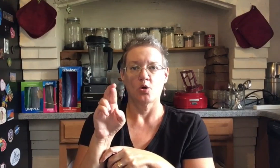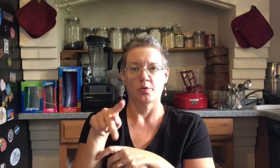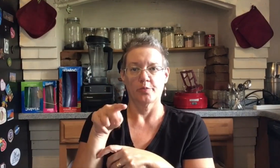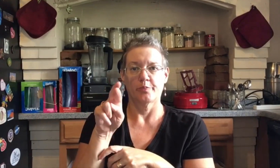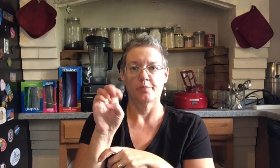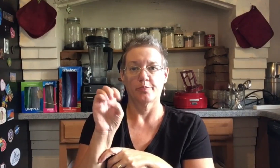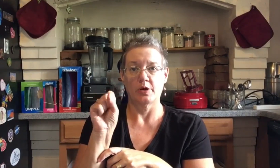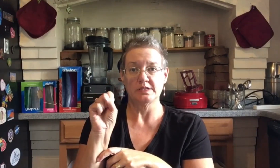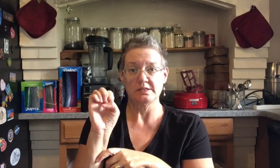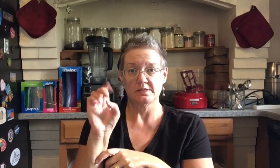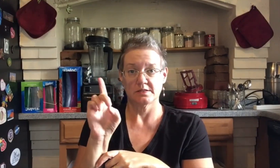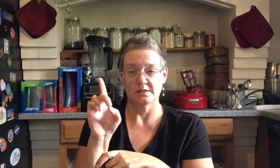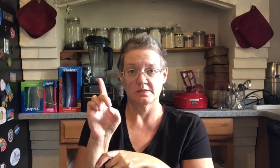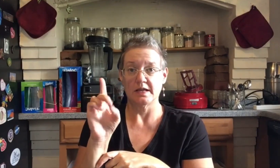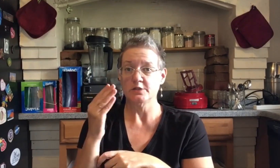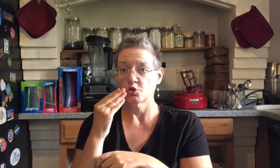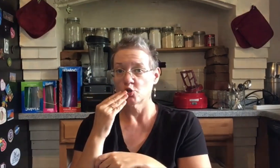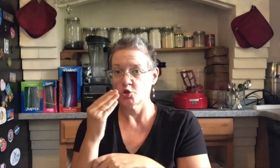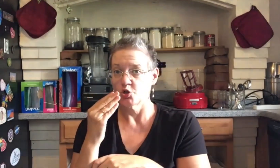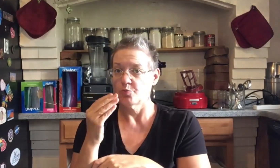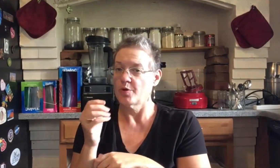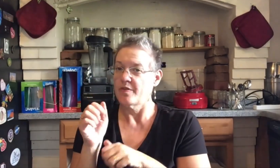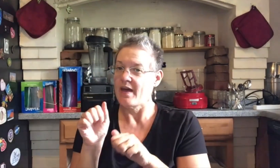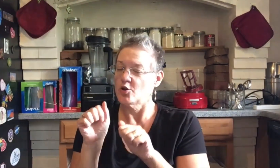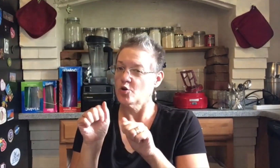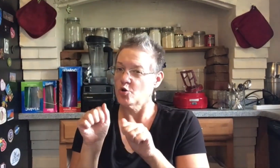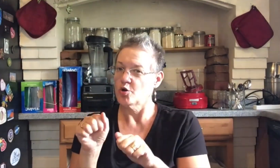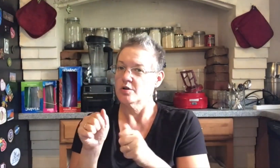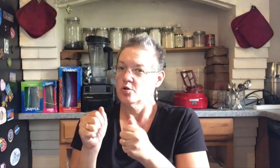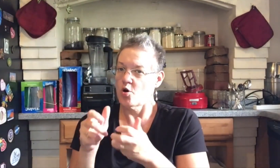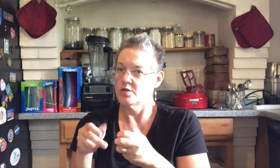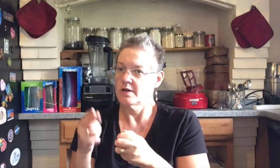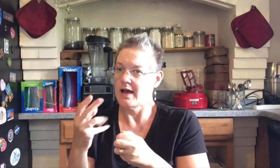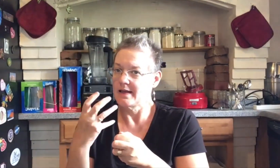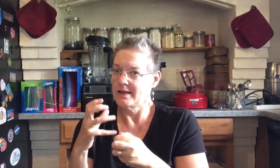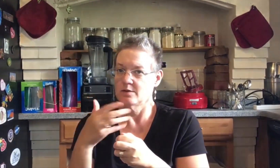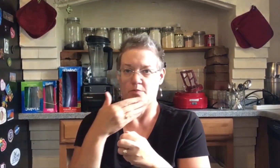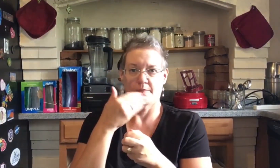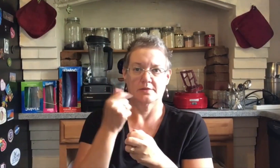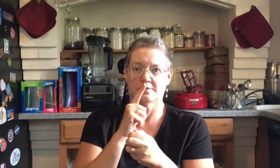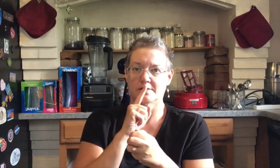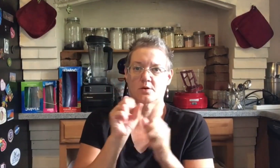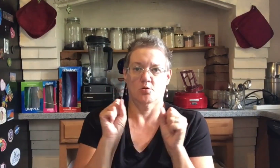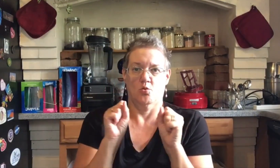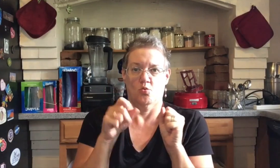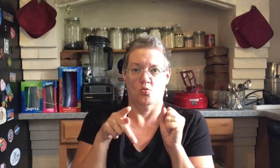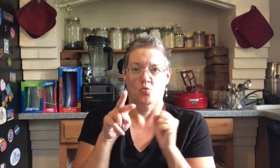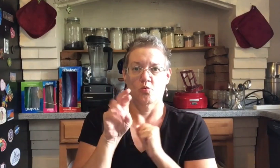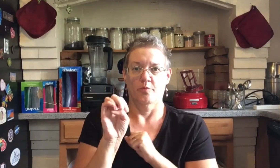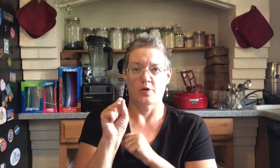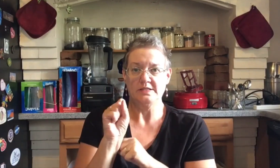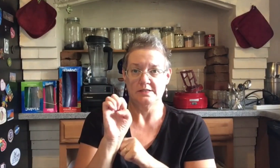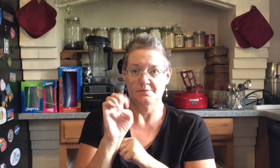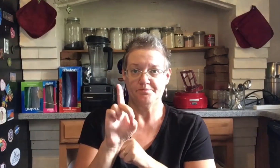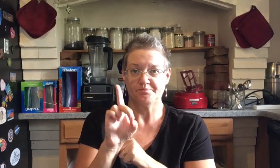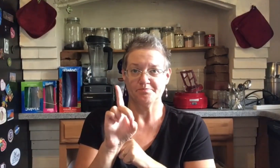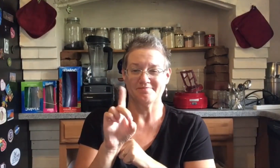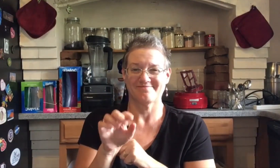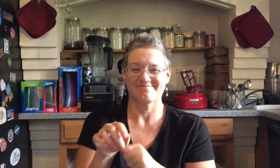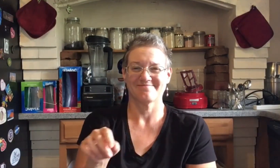heat. Expeller pressed is good, but it is possible they've used high heat, so you want to make sure it